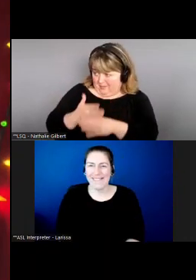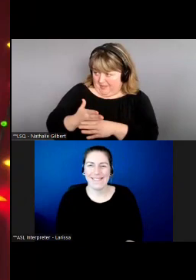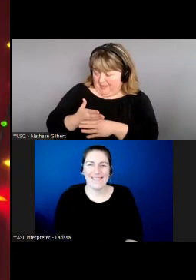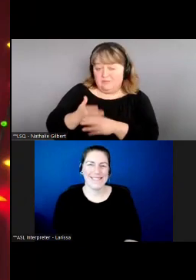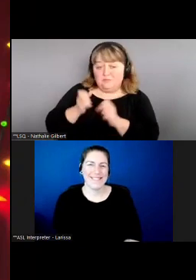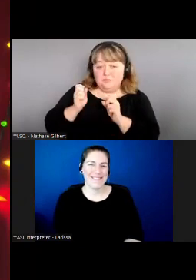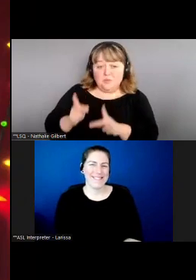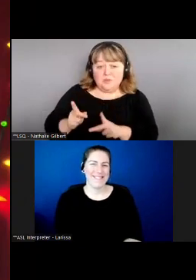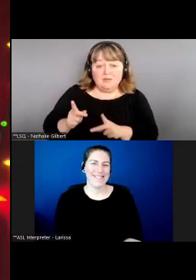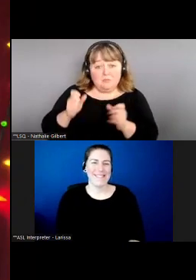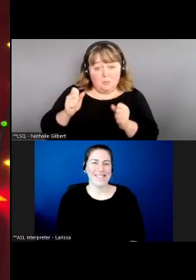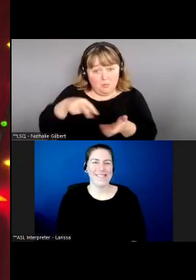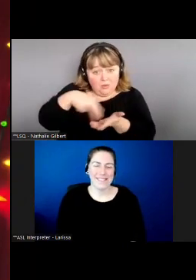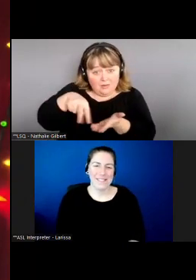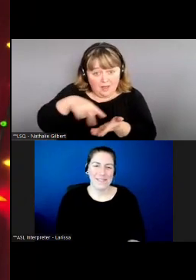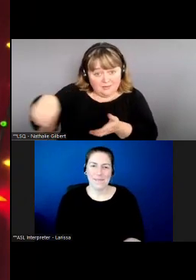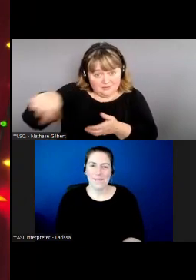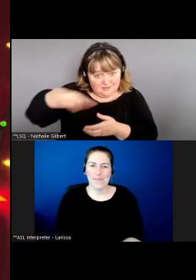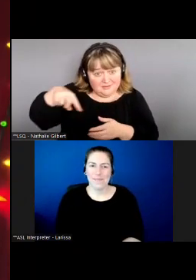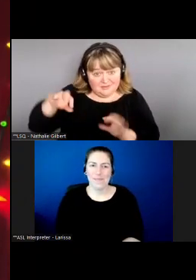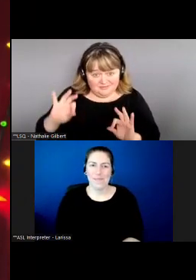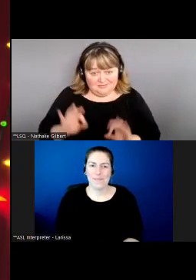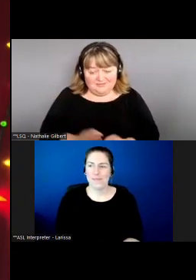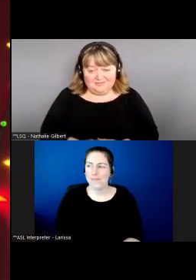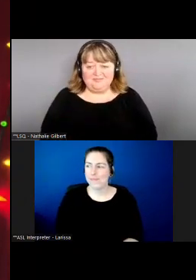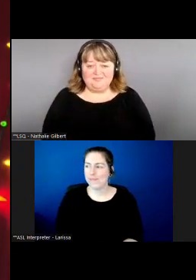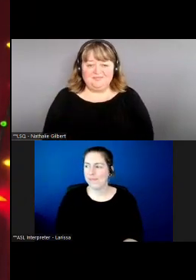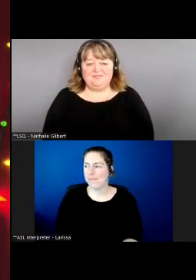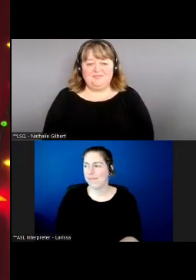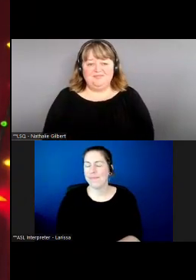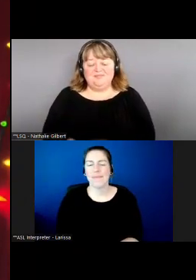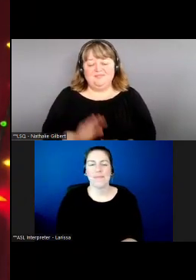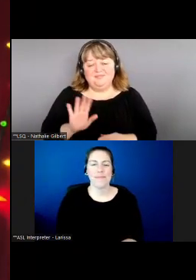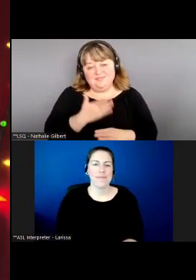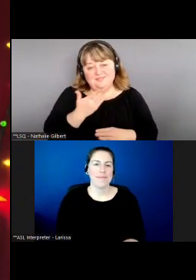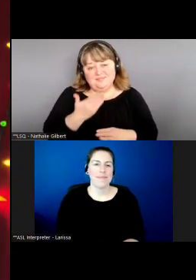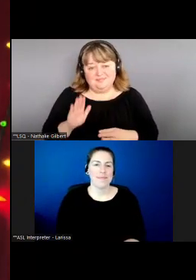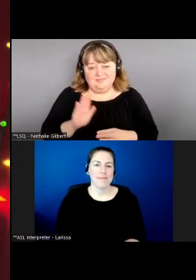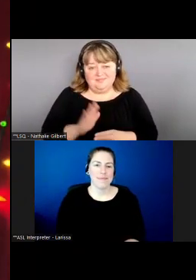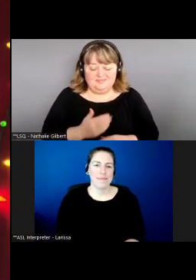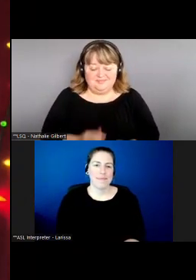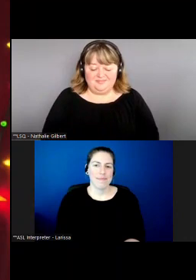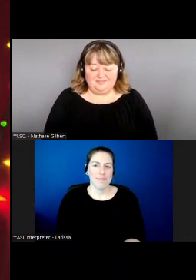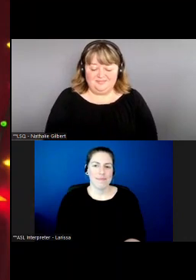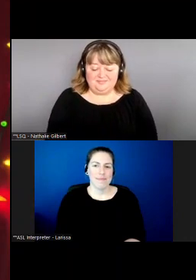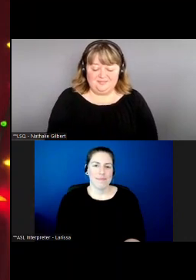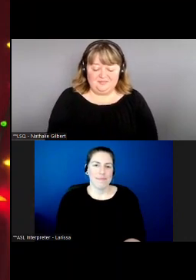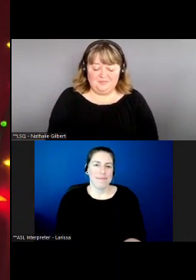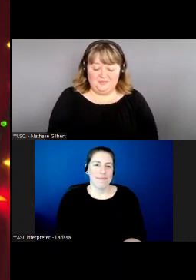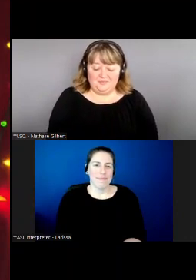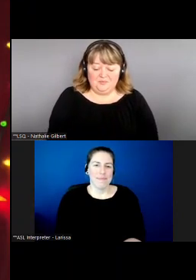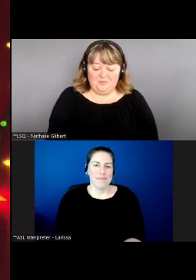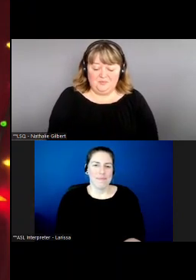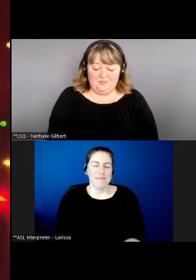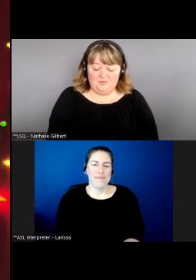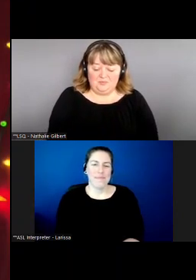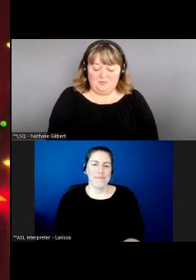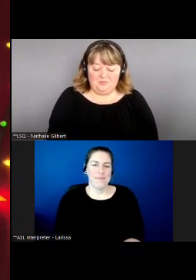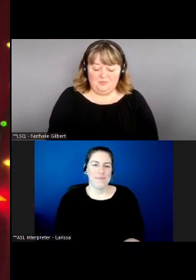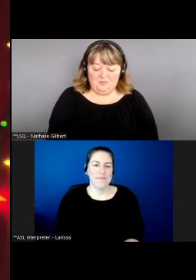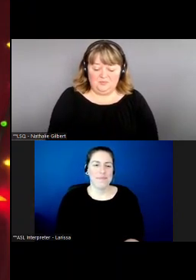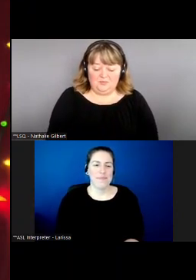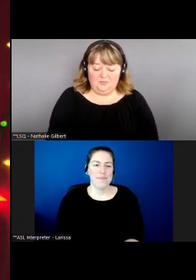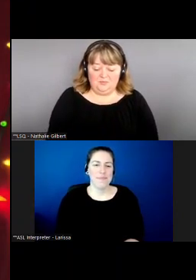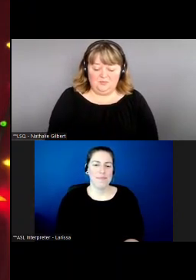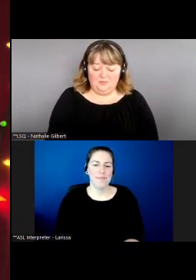4. Turn it up, this is my favorite song. It's got a good beat, it really